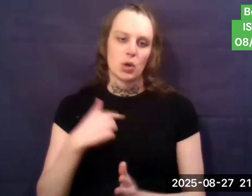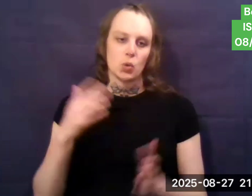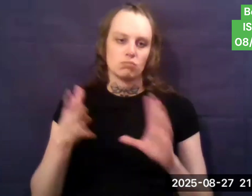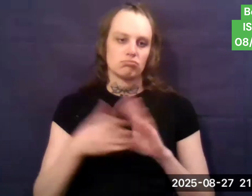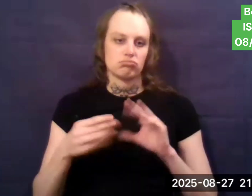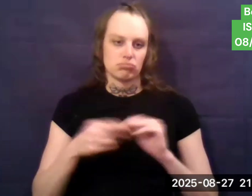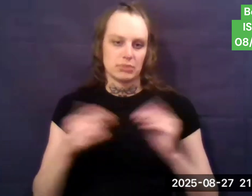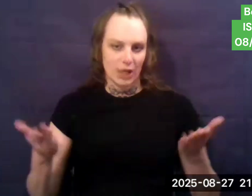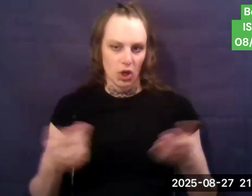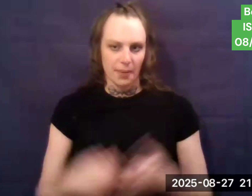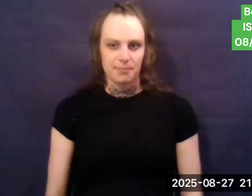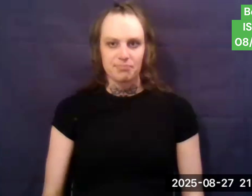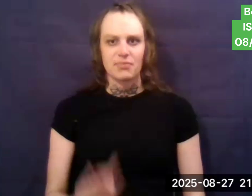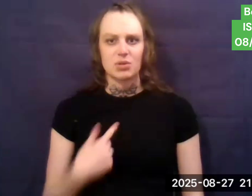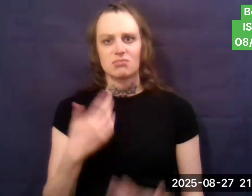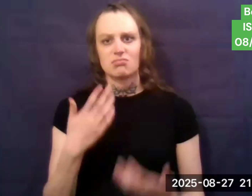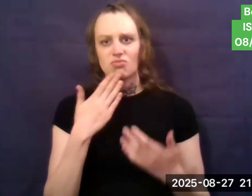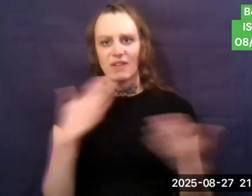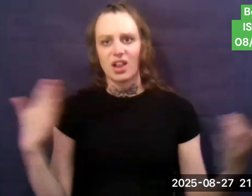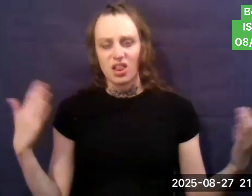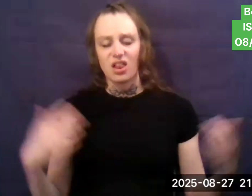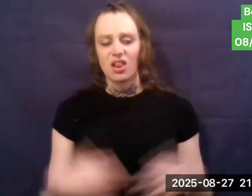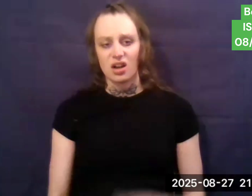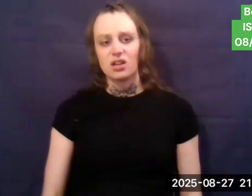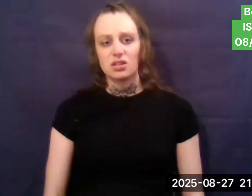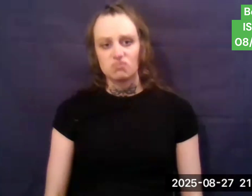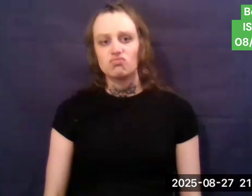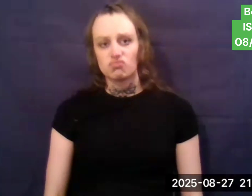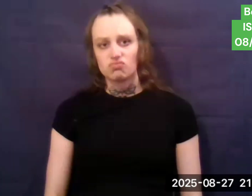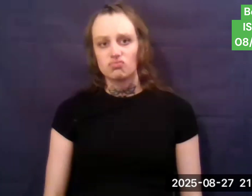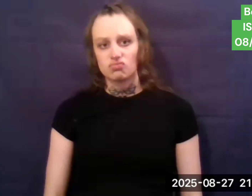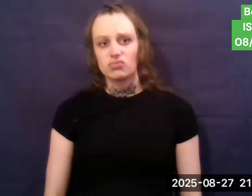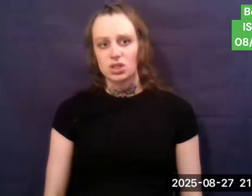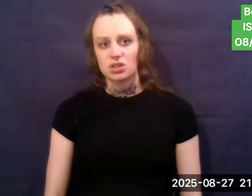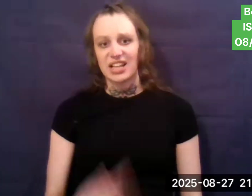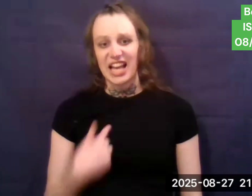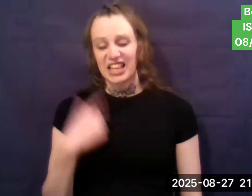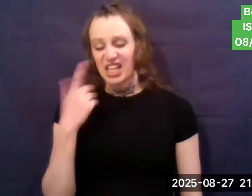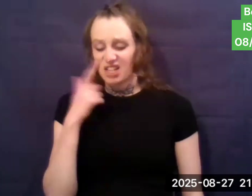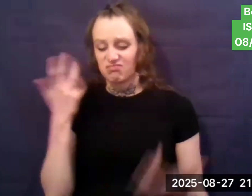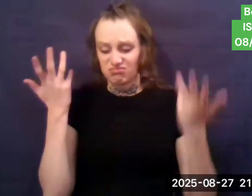I'm just really grateful. And I think that's all I got. I'll pass.